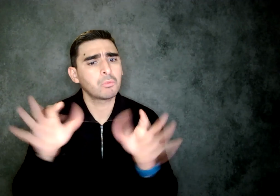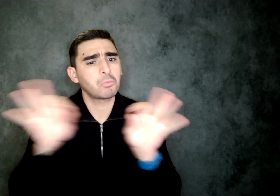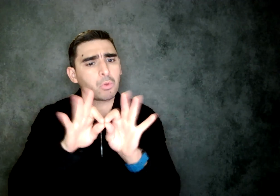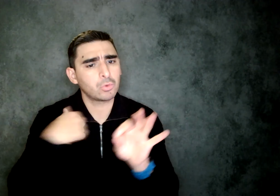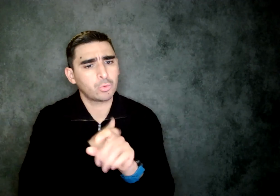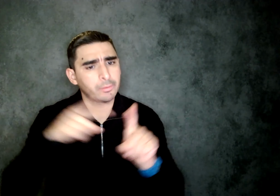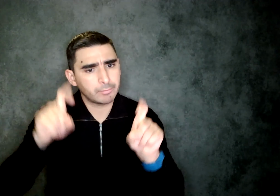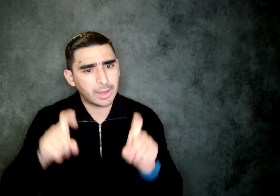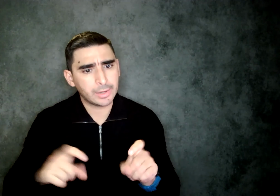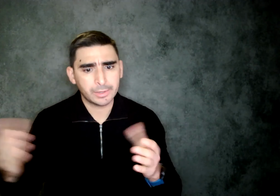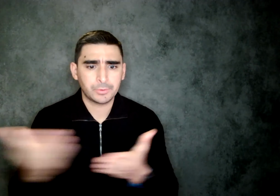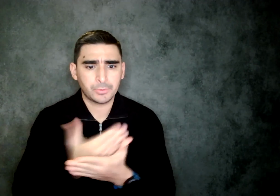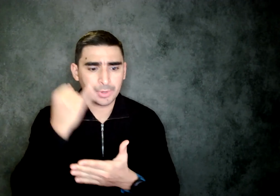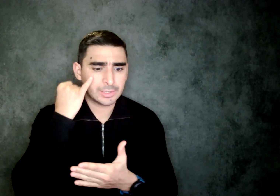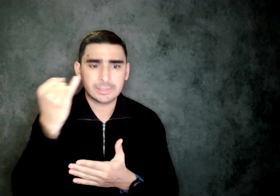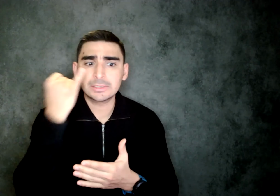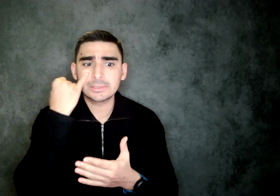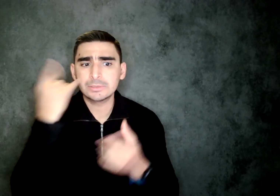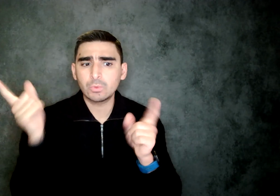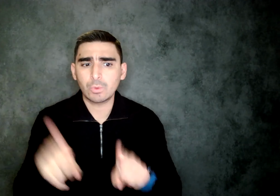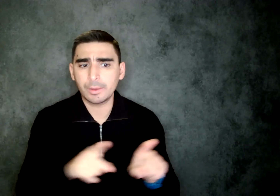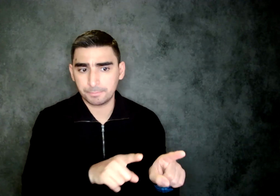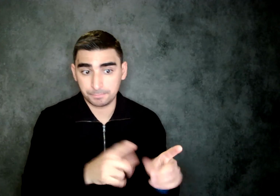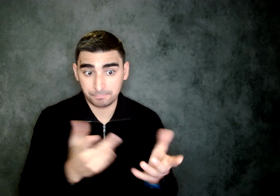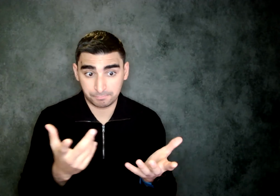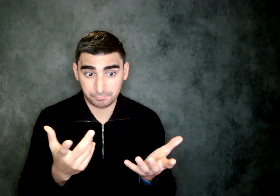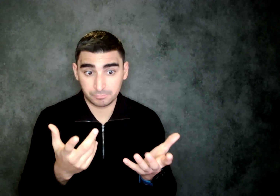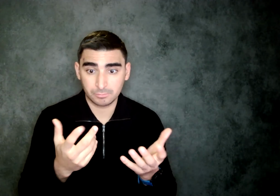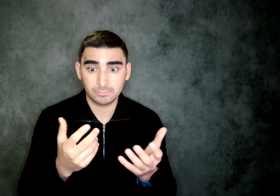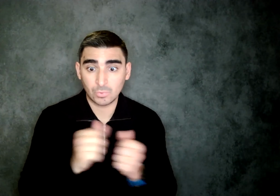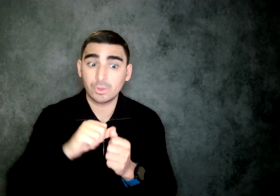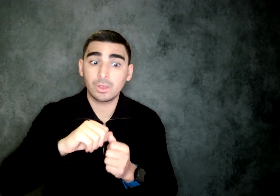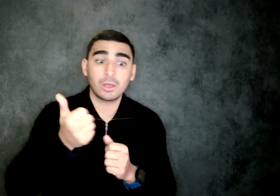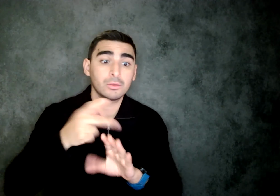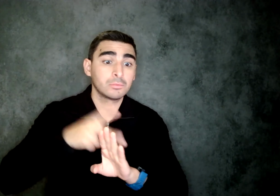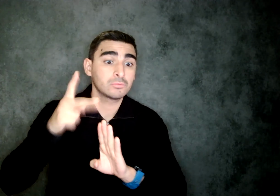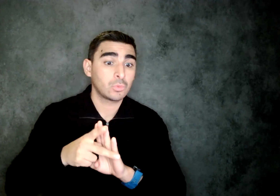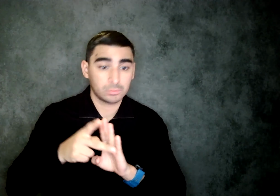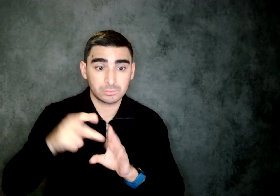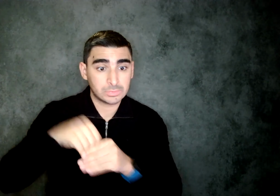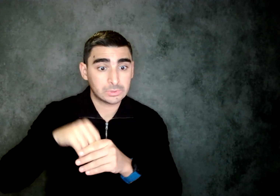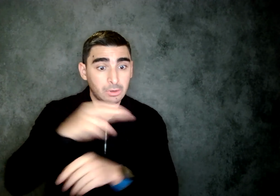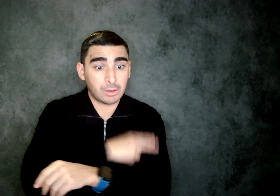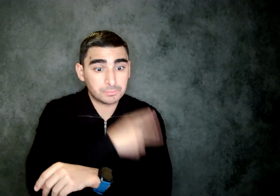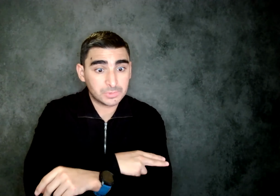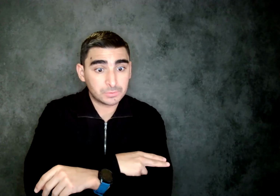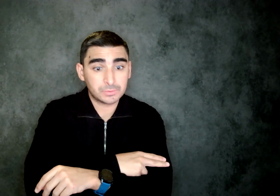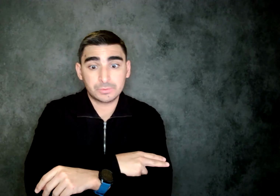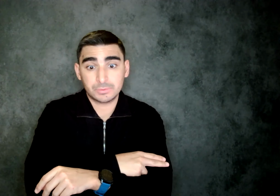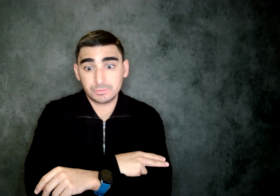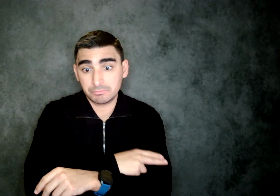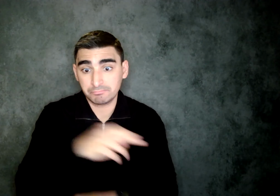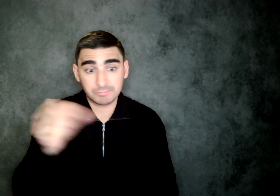big new idea, see what's going on with MHP and the other programs in the hospitals, and